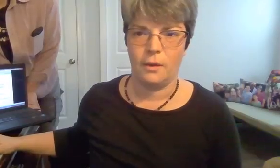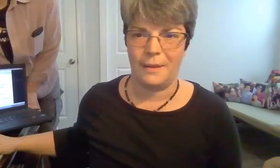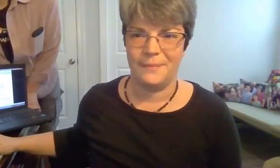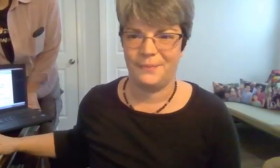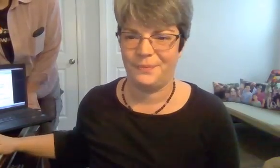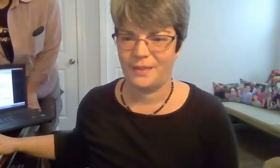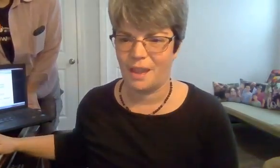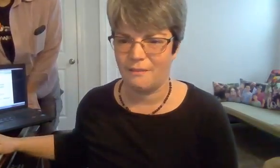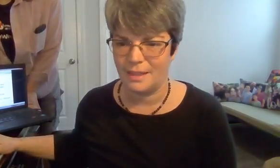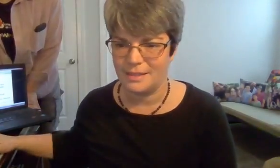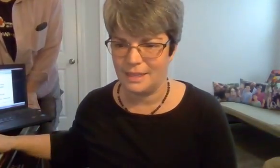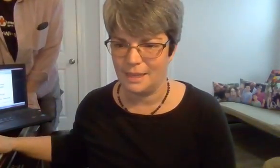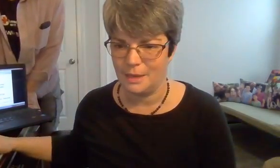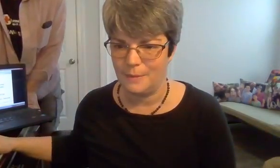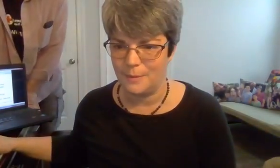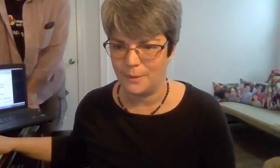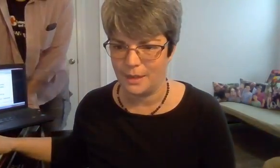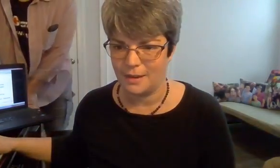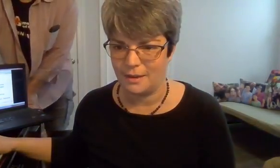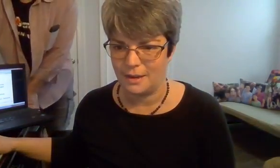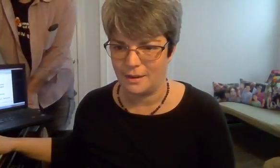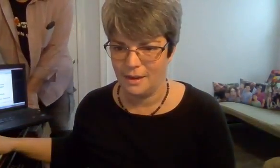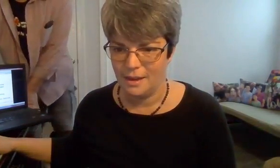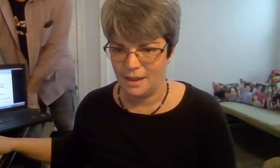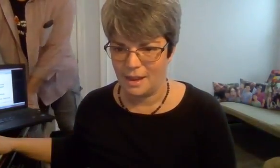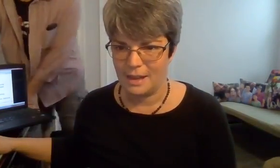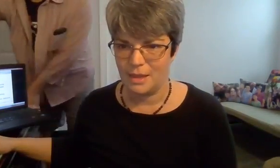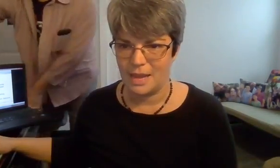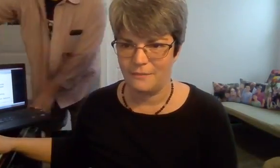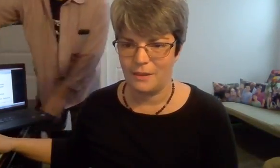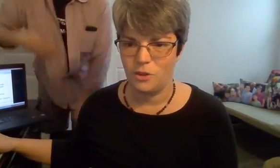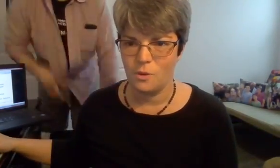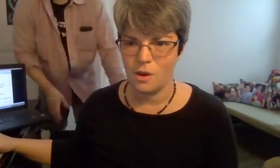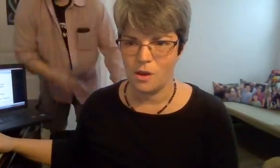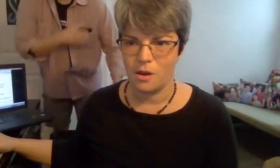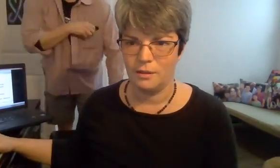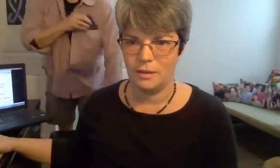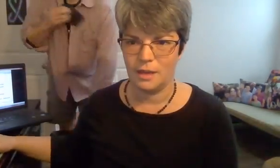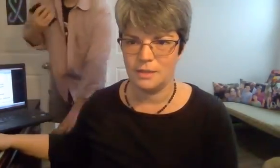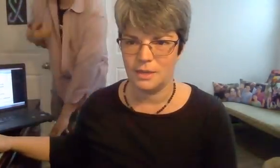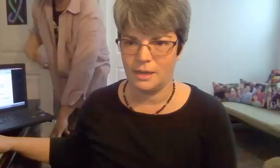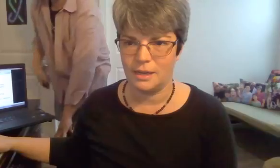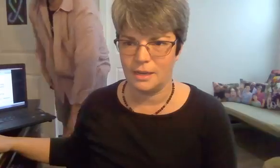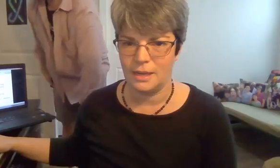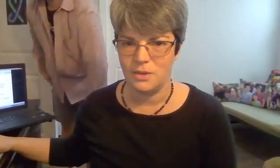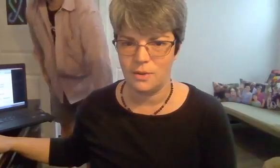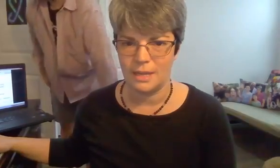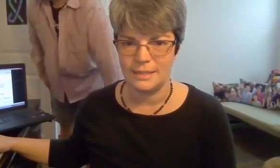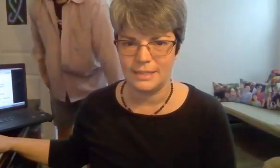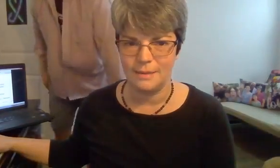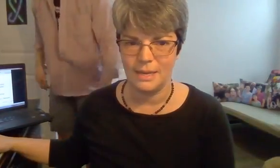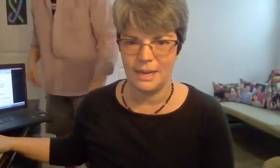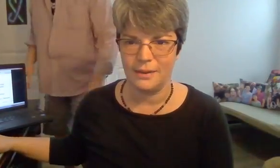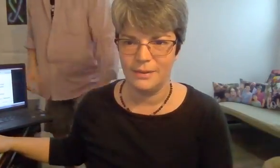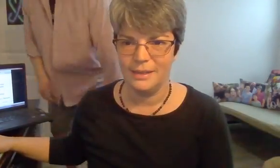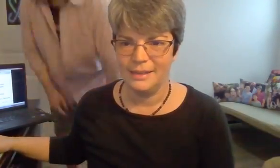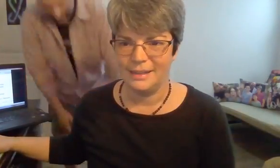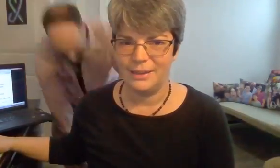Okay. All right, let's see how many people we got on here. I am live. If you are logged on and you can see me now, can you go